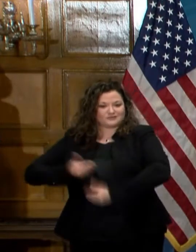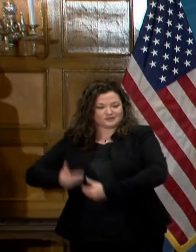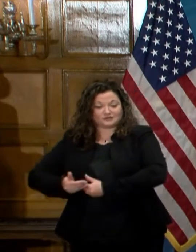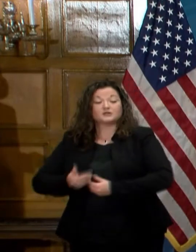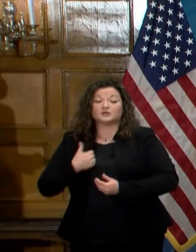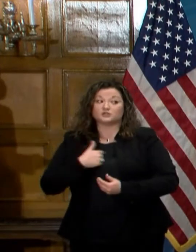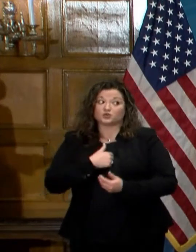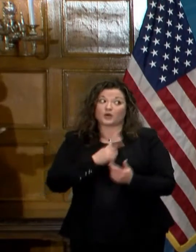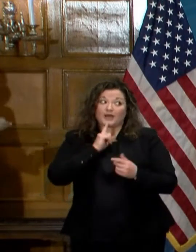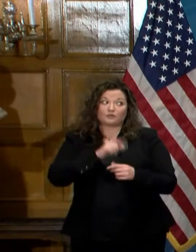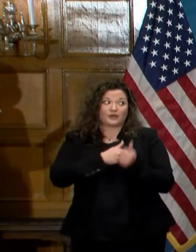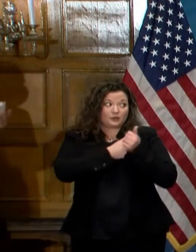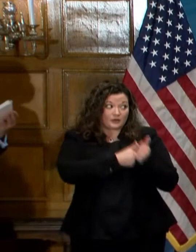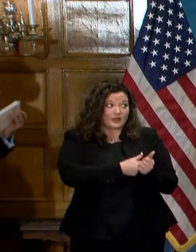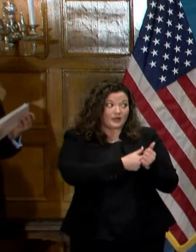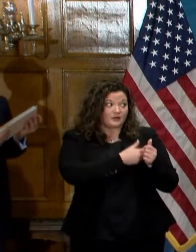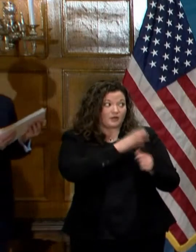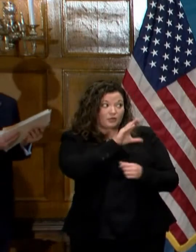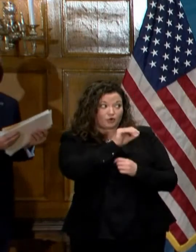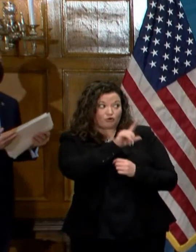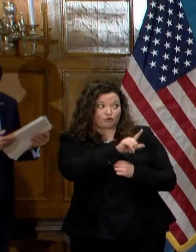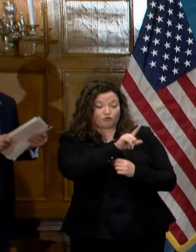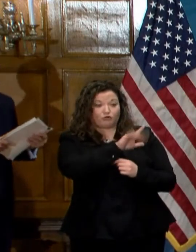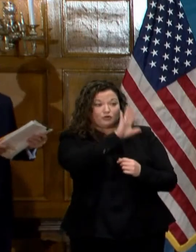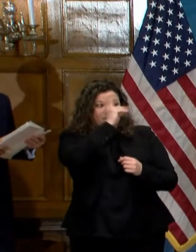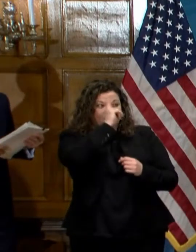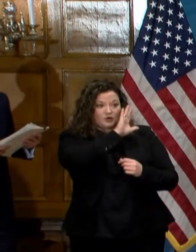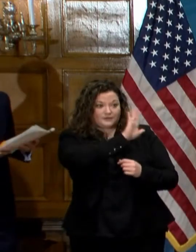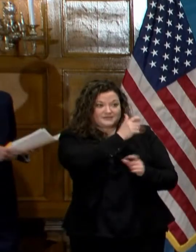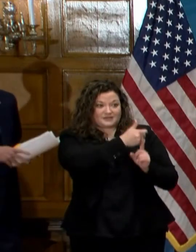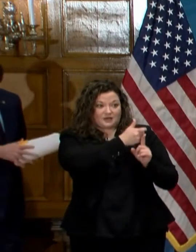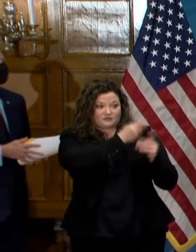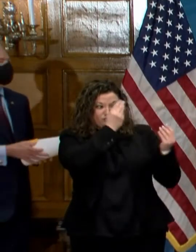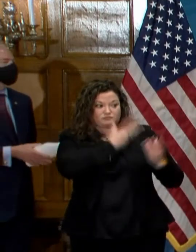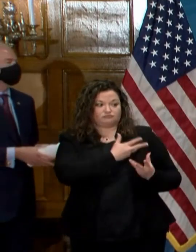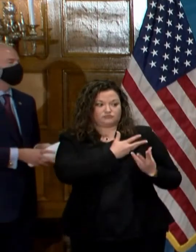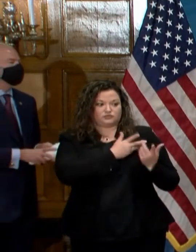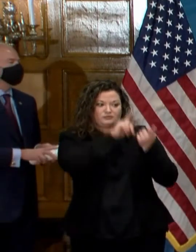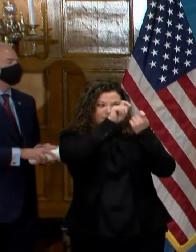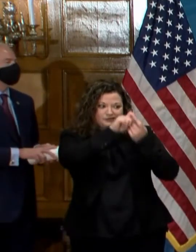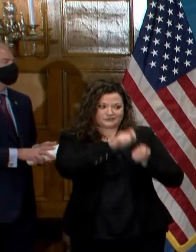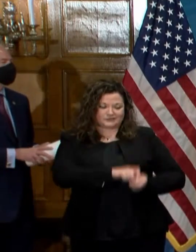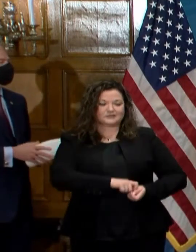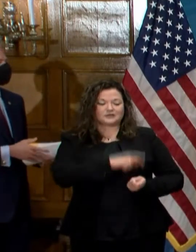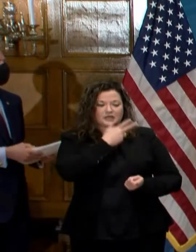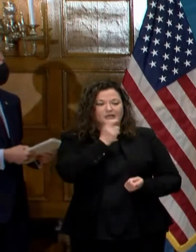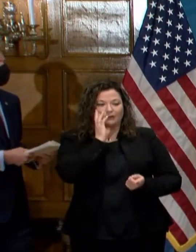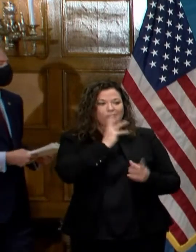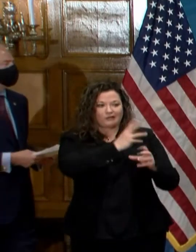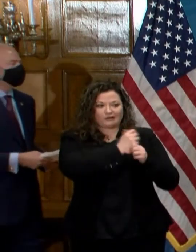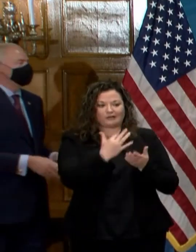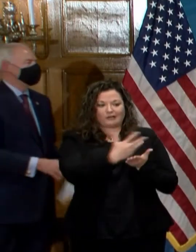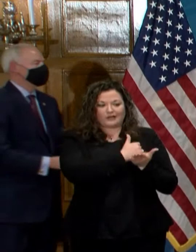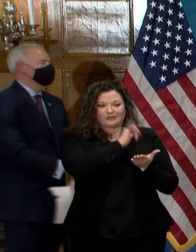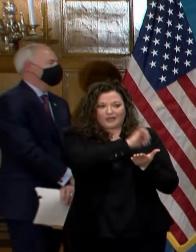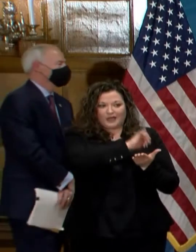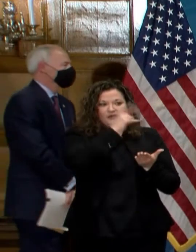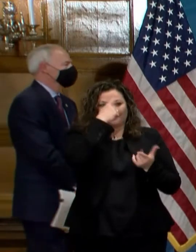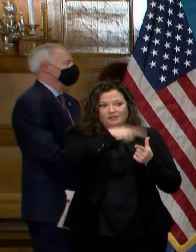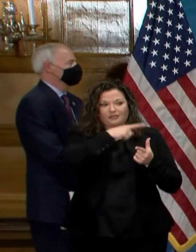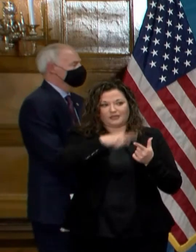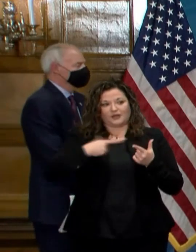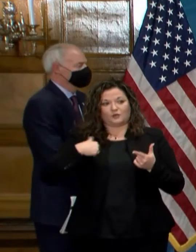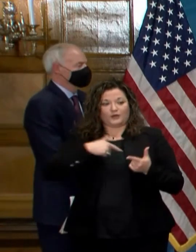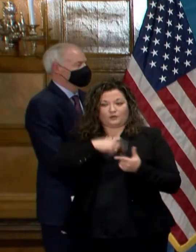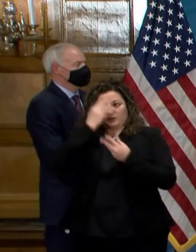on Colonel Ator to give us that, to get that granularity. We're going to be getting that for us, and then we'll be able to provide it to you. But it is a very